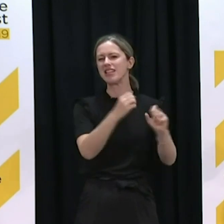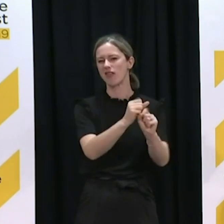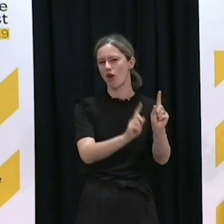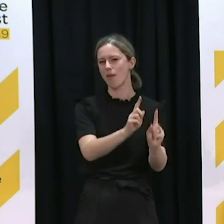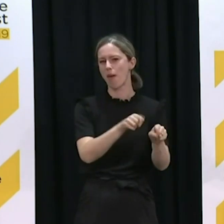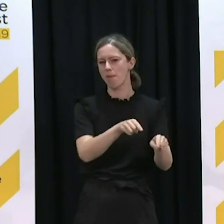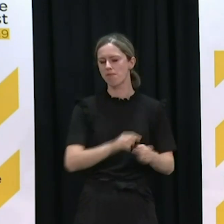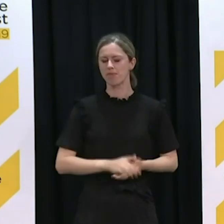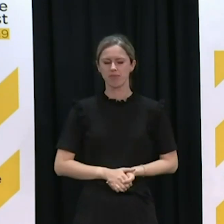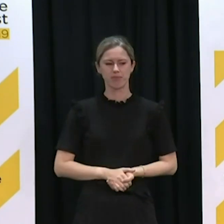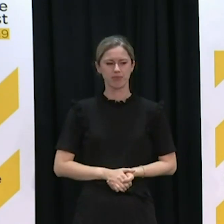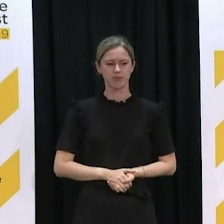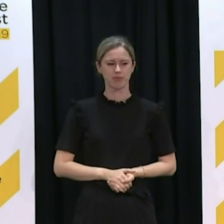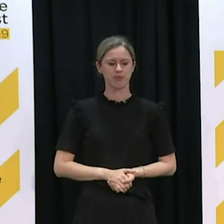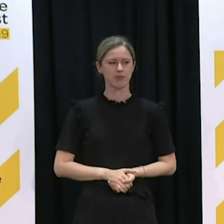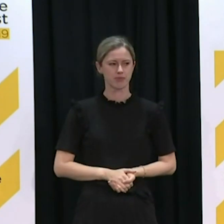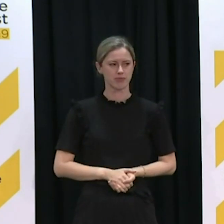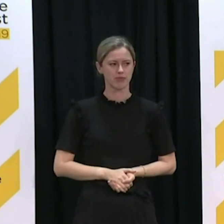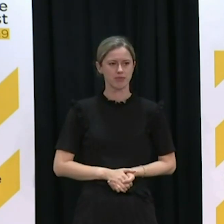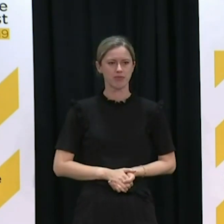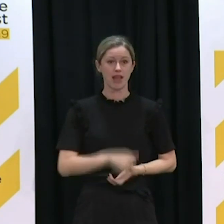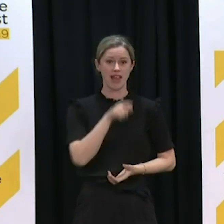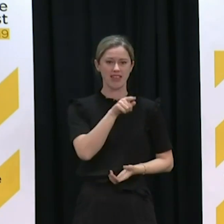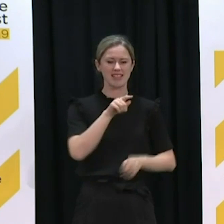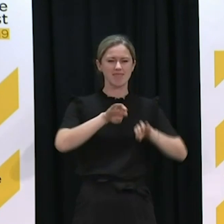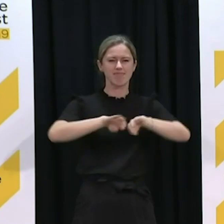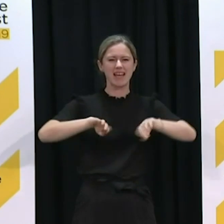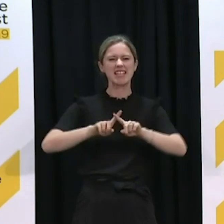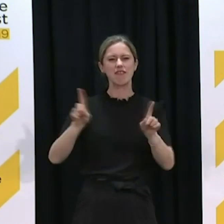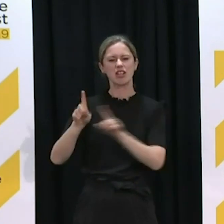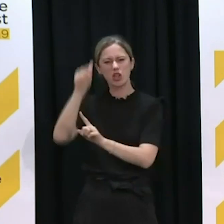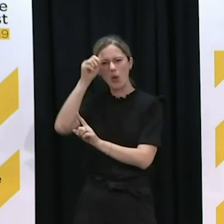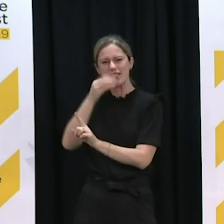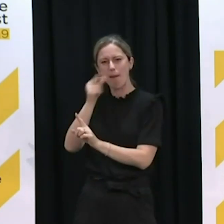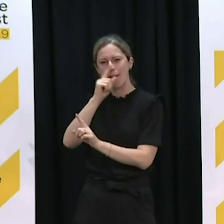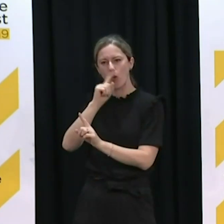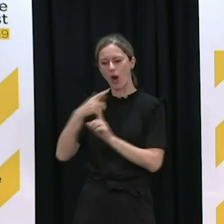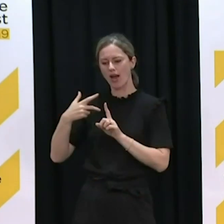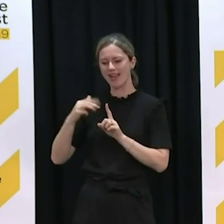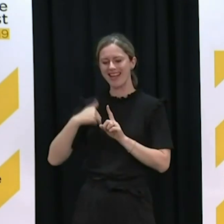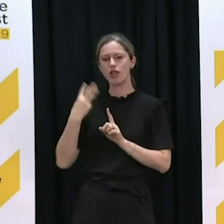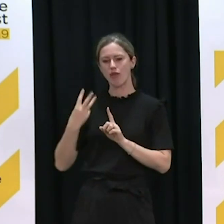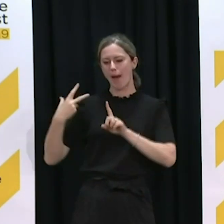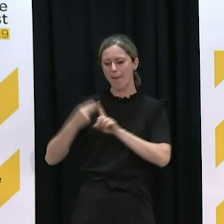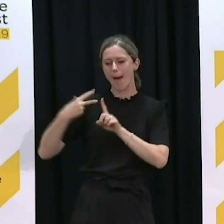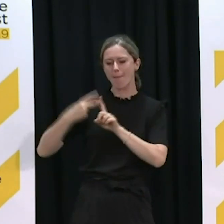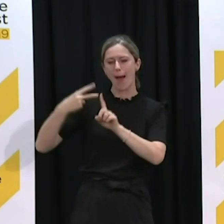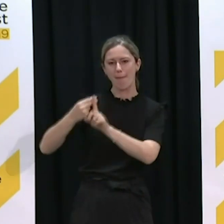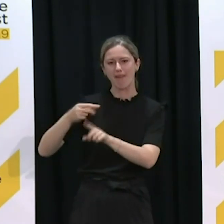program will get underway. And just to reiterate that this is separate from the third primary dose that has already been